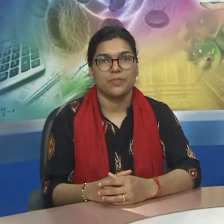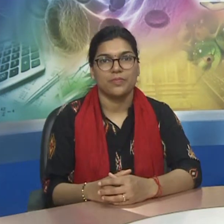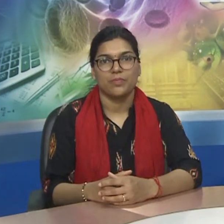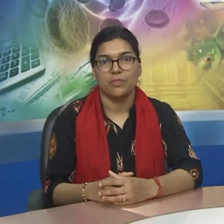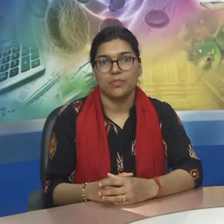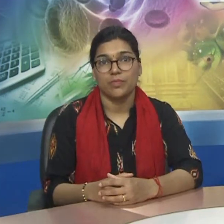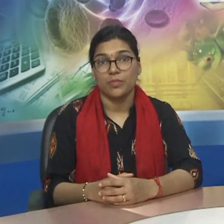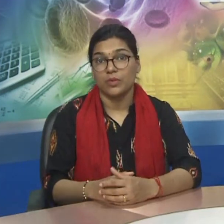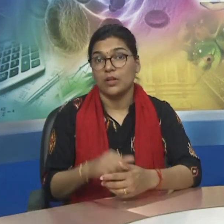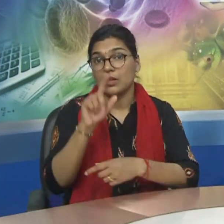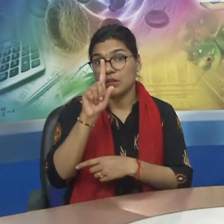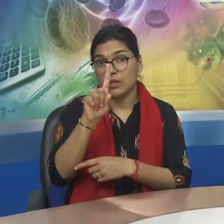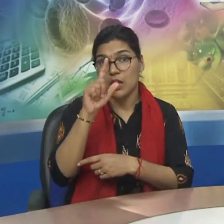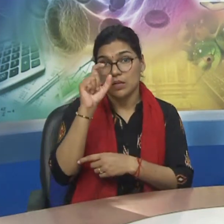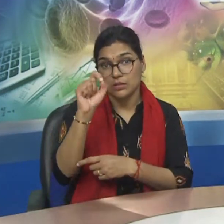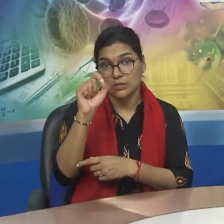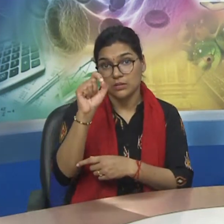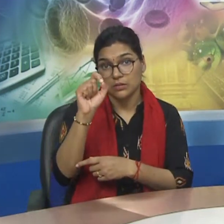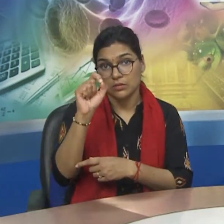And after that, 10th